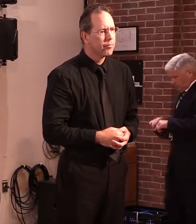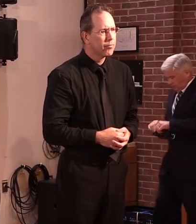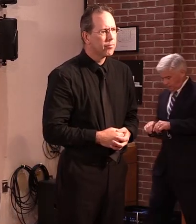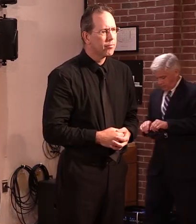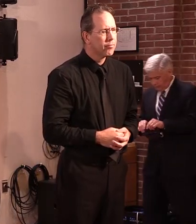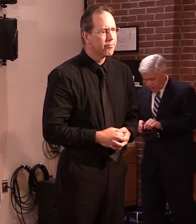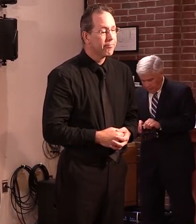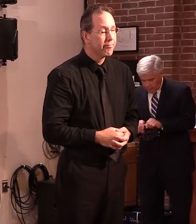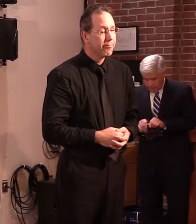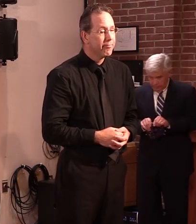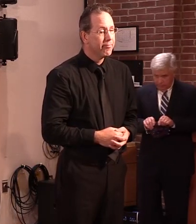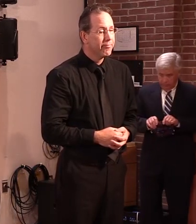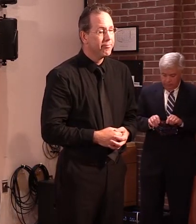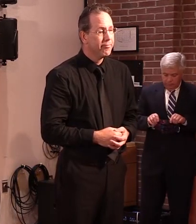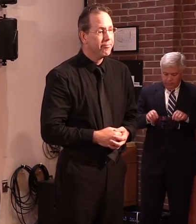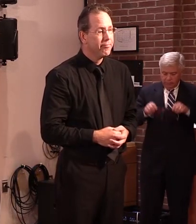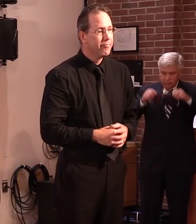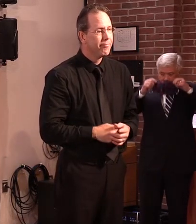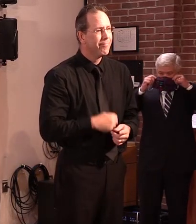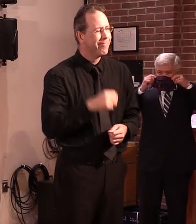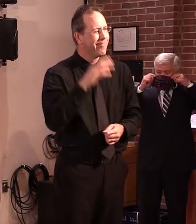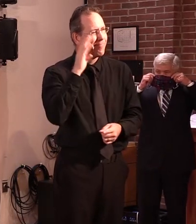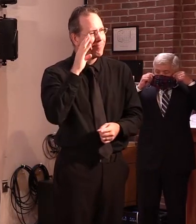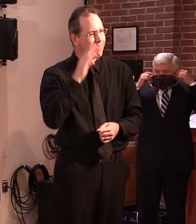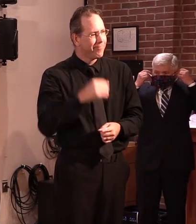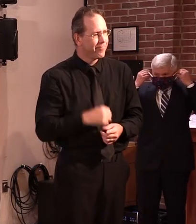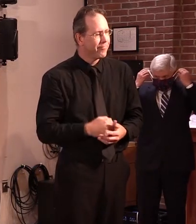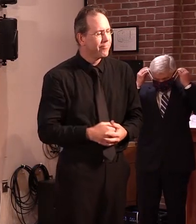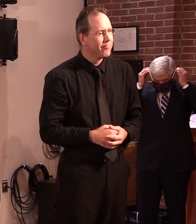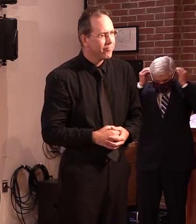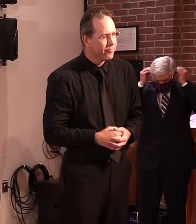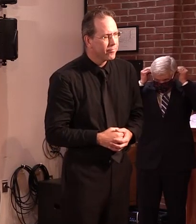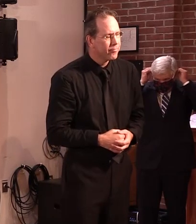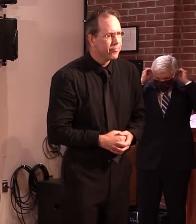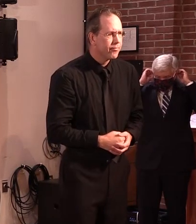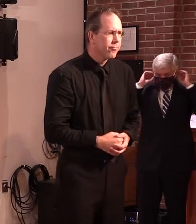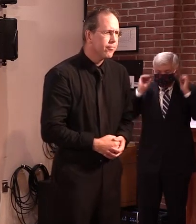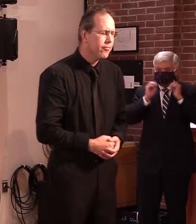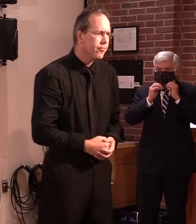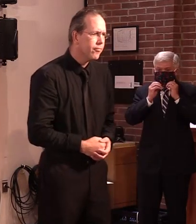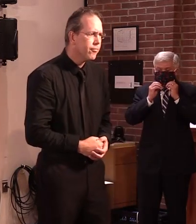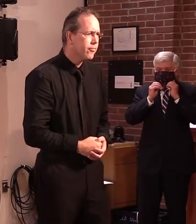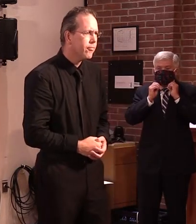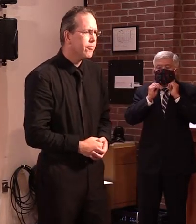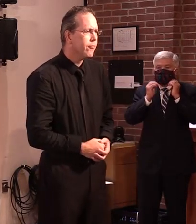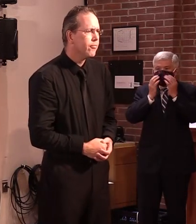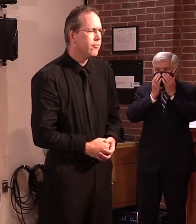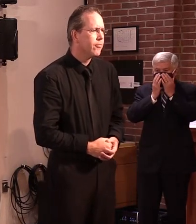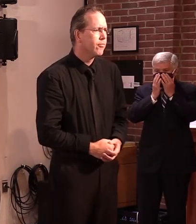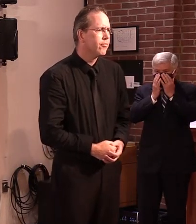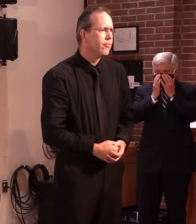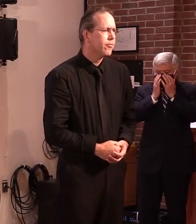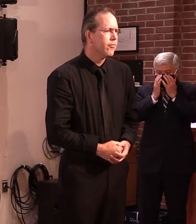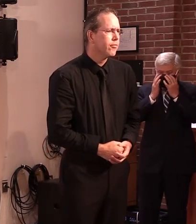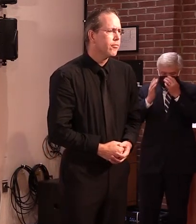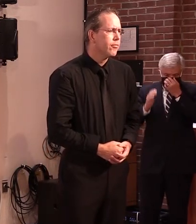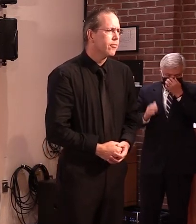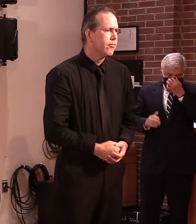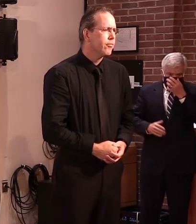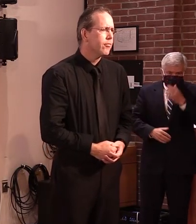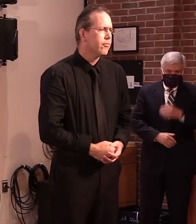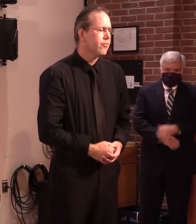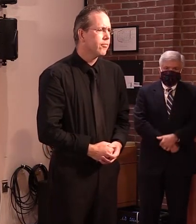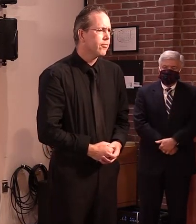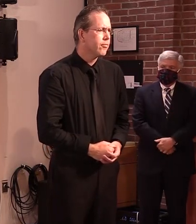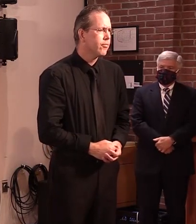Hi. Question. In the spring, when the coronavirus surfaced, the Department of Health was